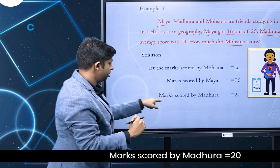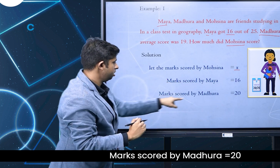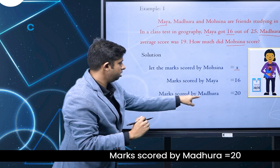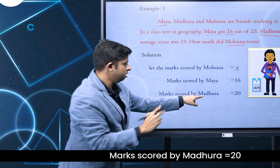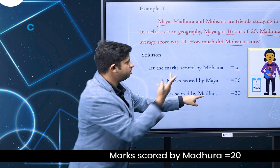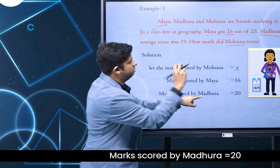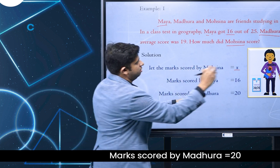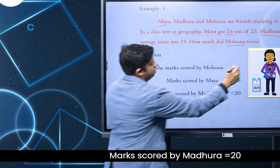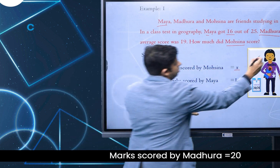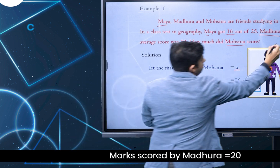is equal to 20.